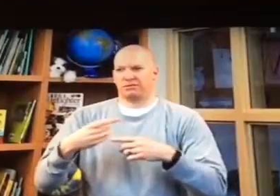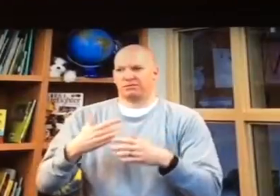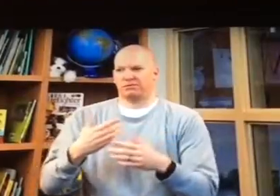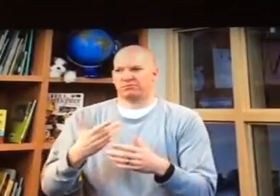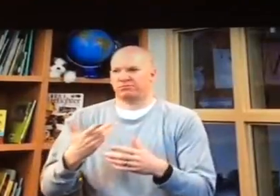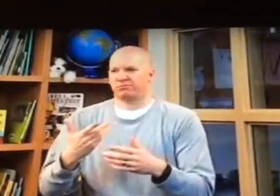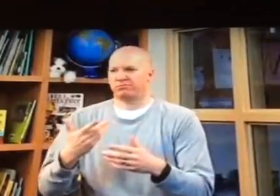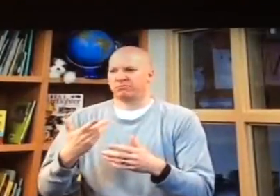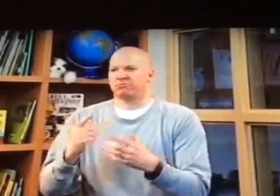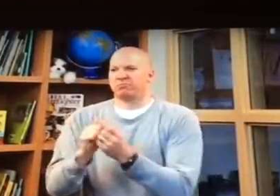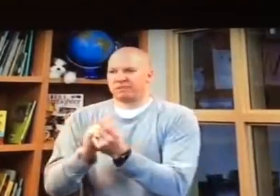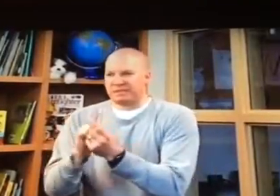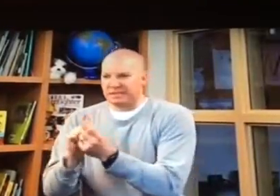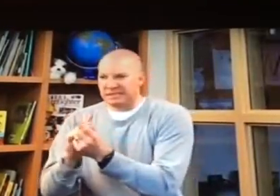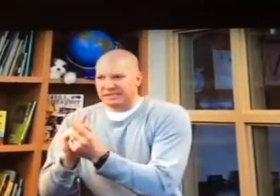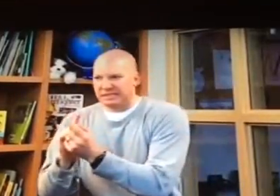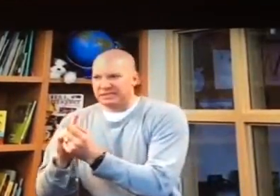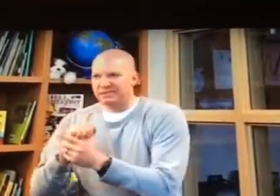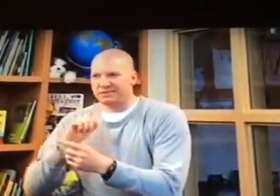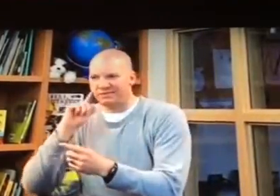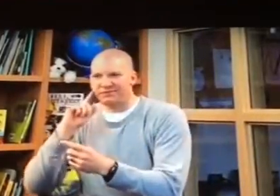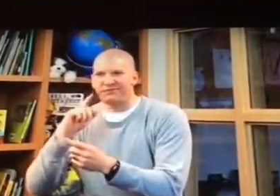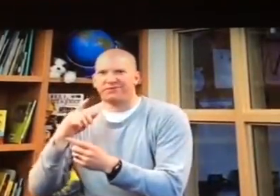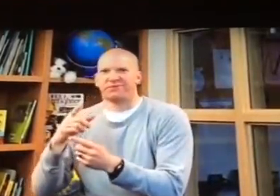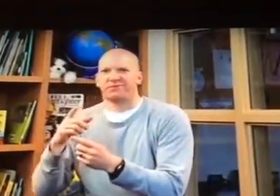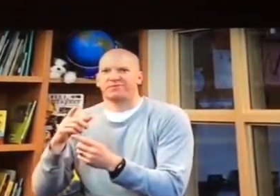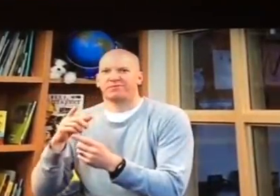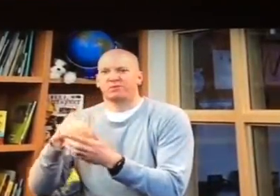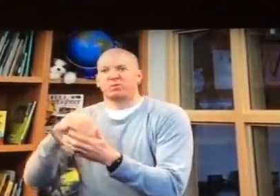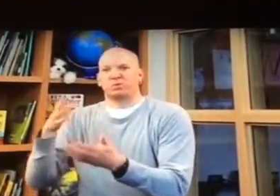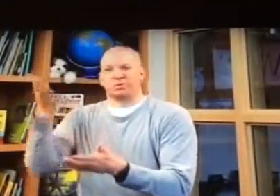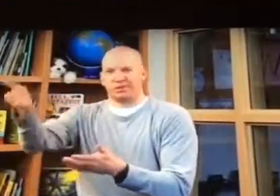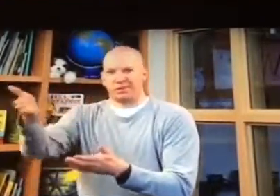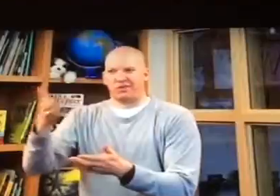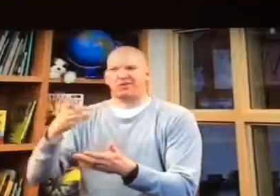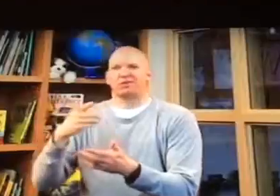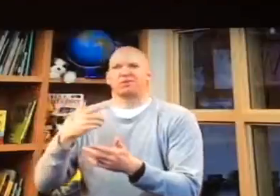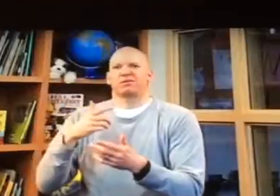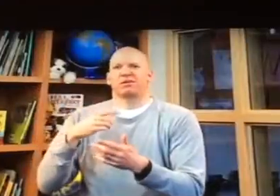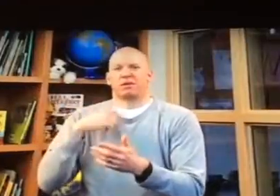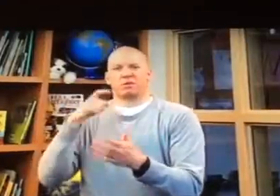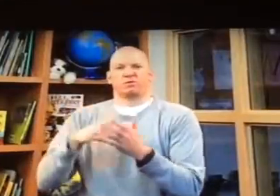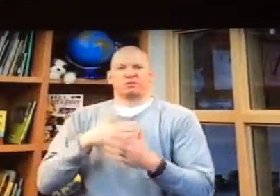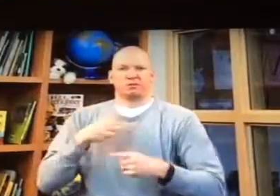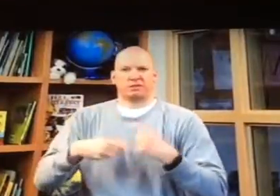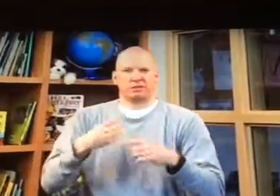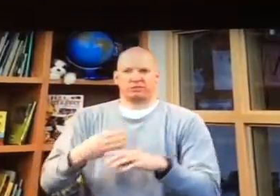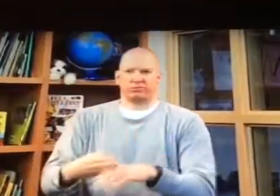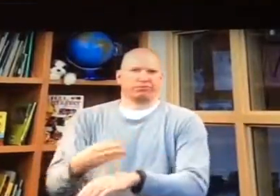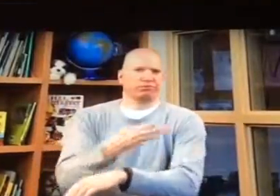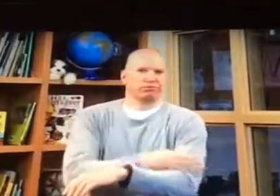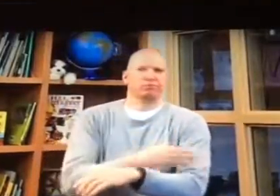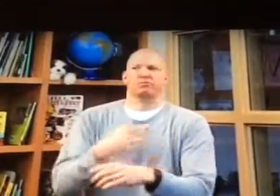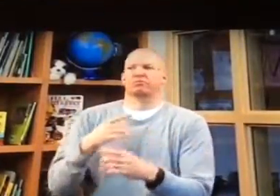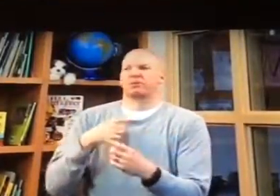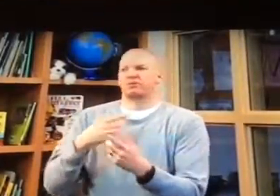without an interpreter. With the sign language and access to communication that way, and having other deaf peers